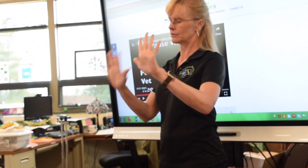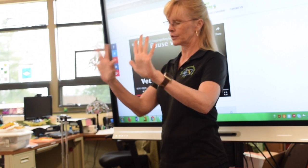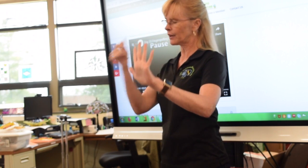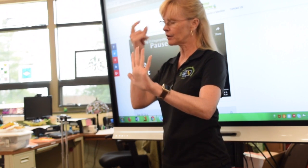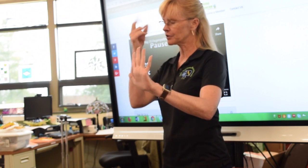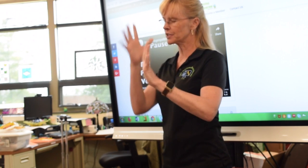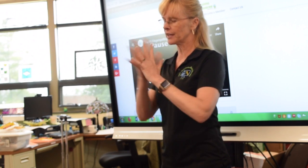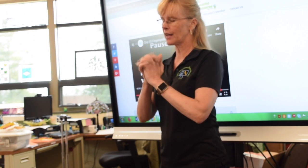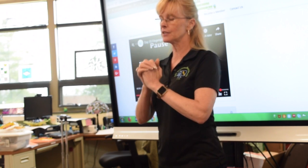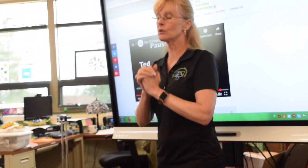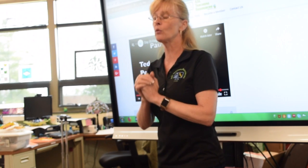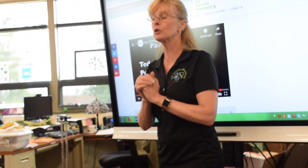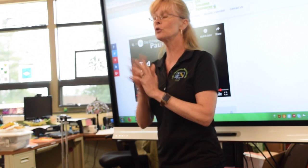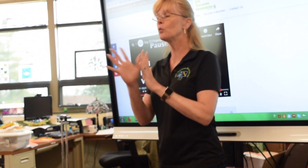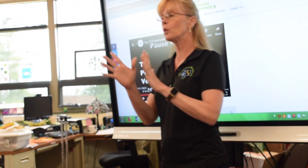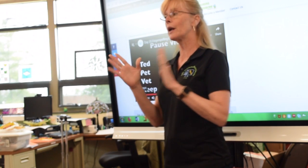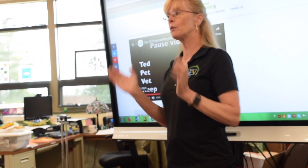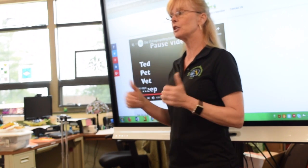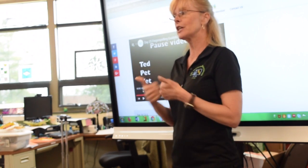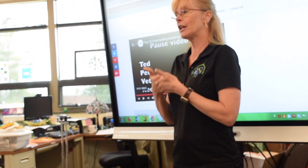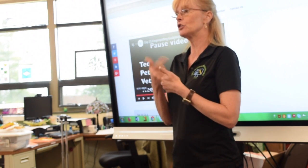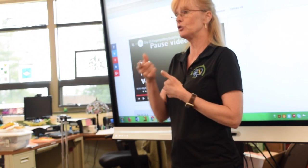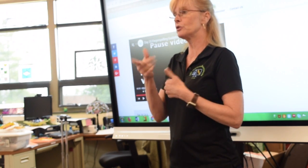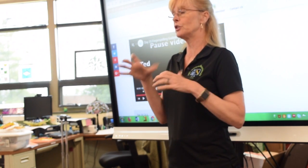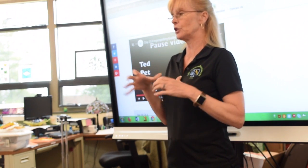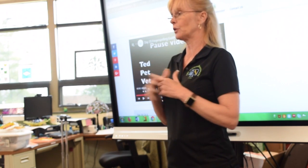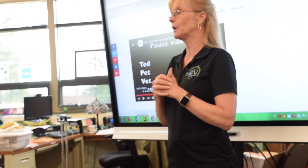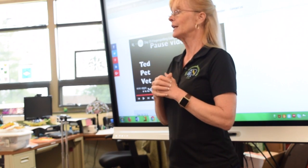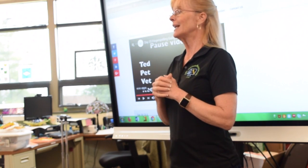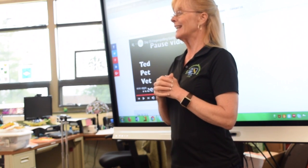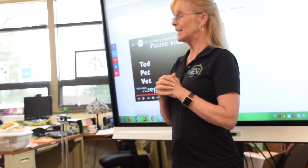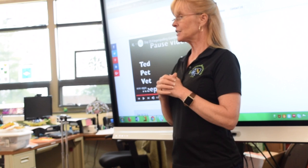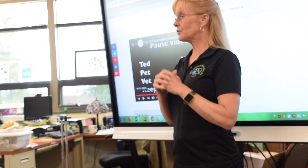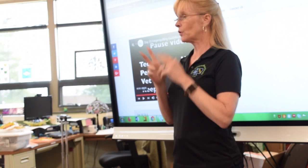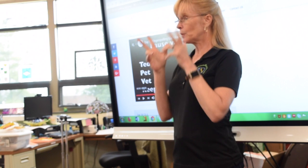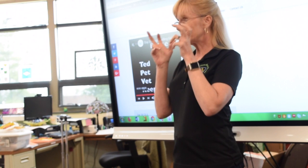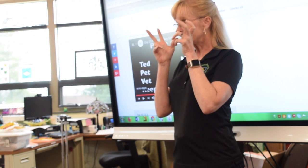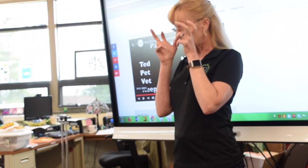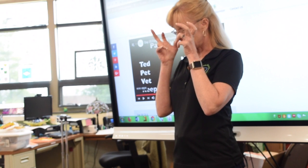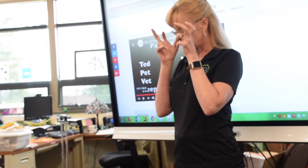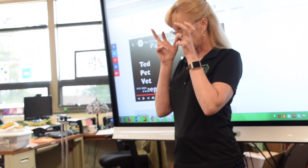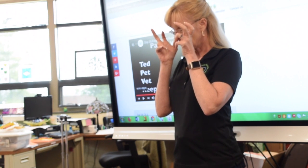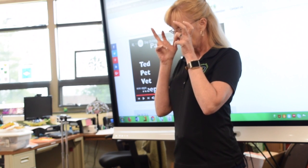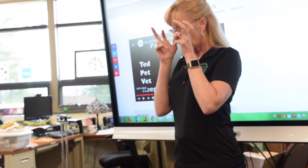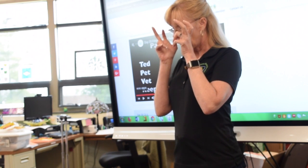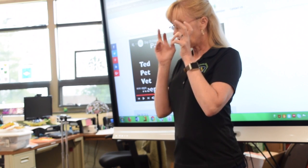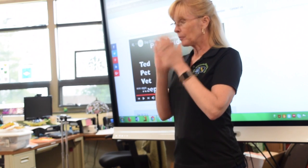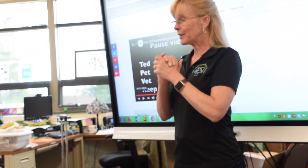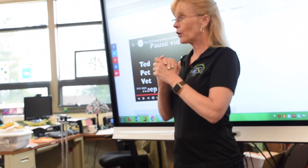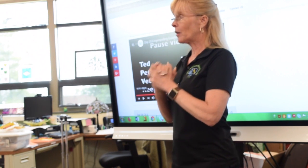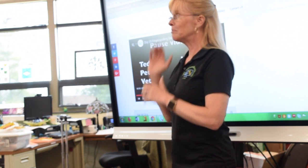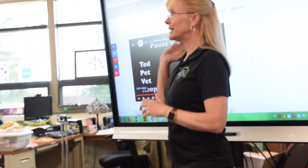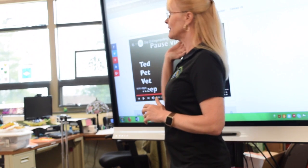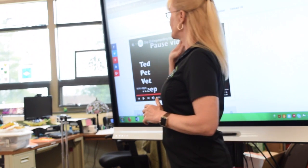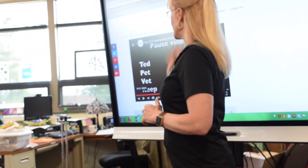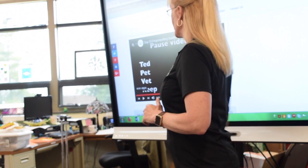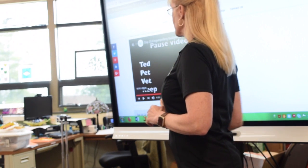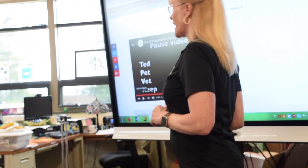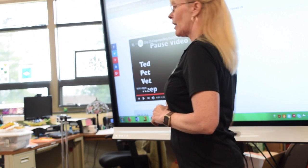we all understand that. So what I want to challenge you to do is for receptive. There are many videos out